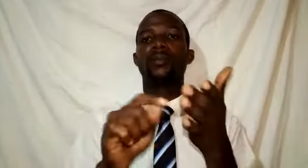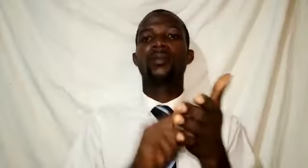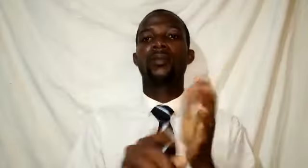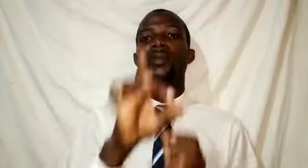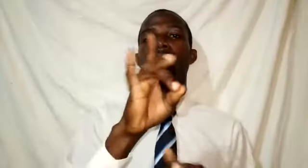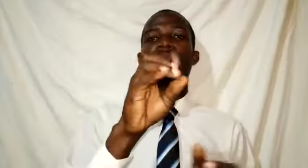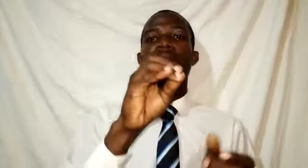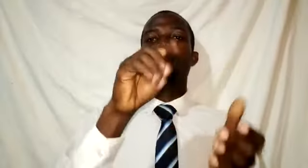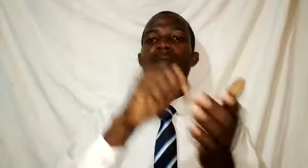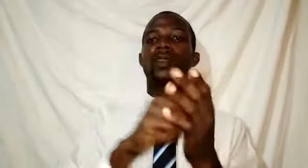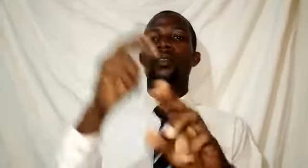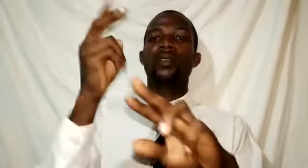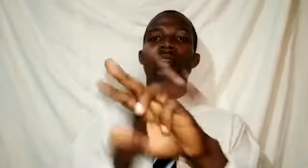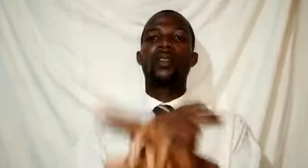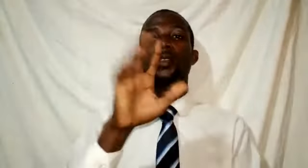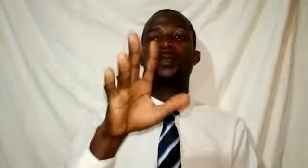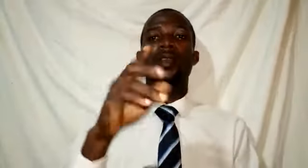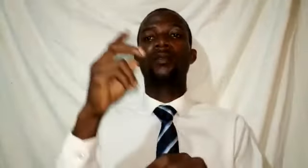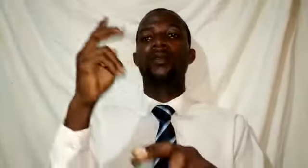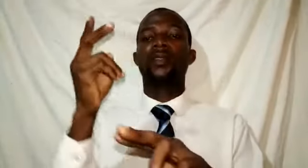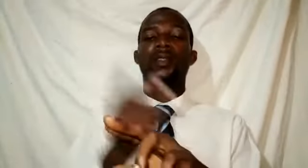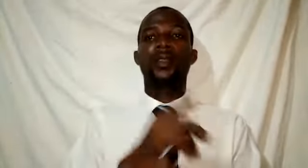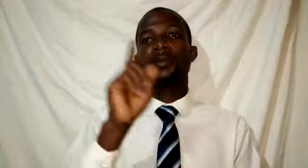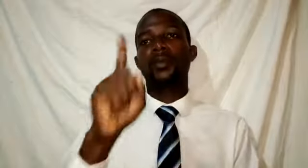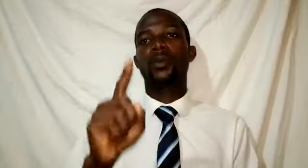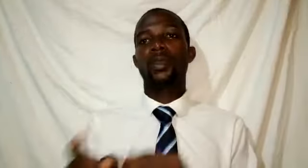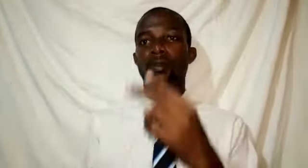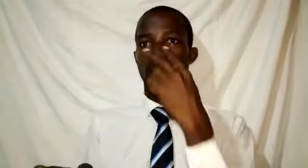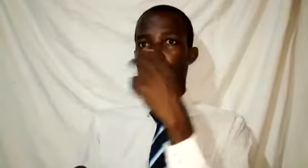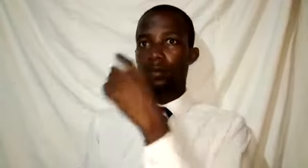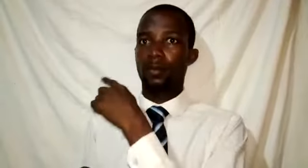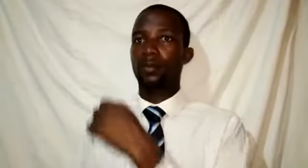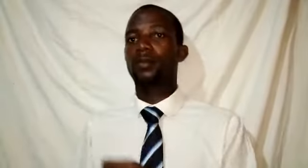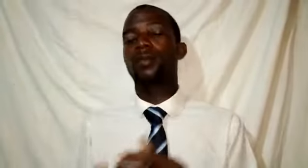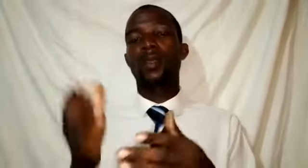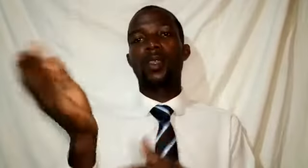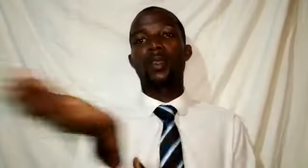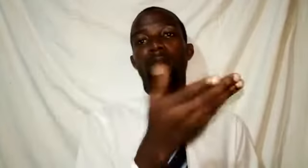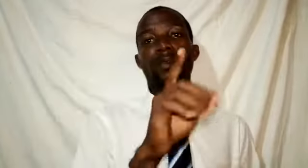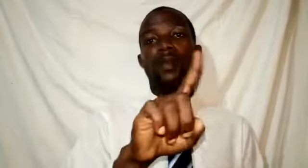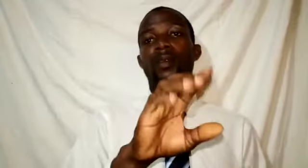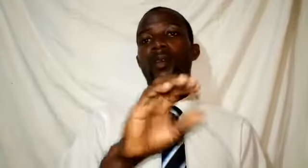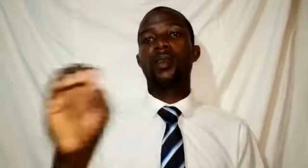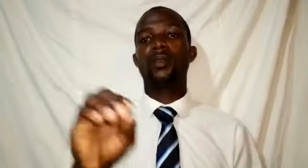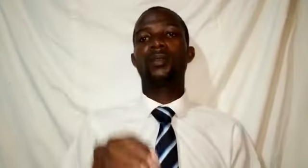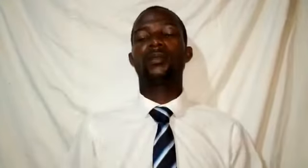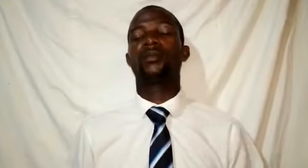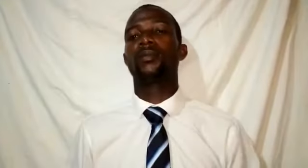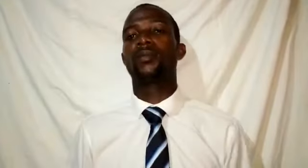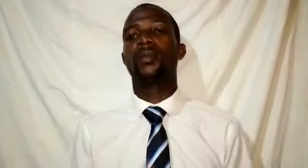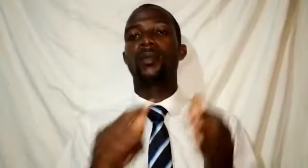80,000 times 5 times 1 divided by 100 equals